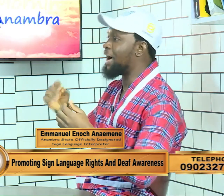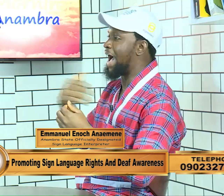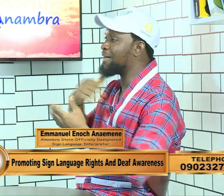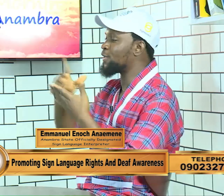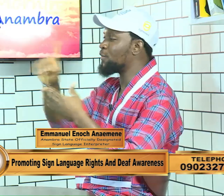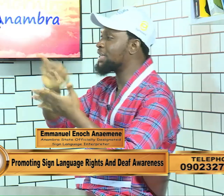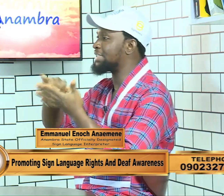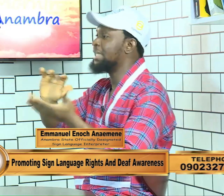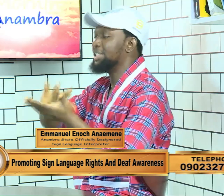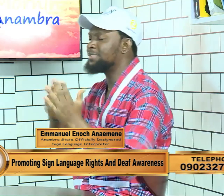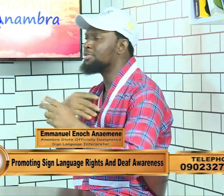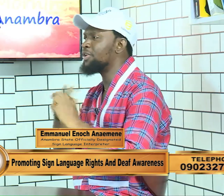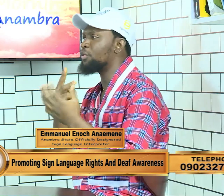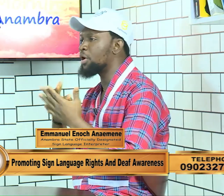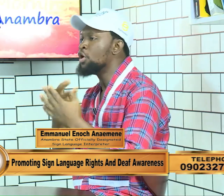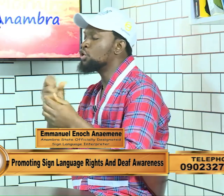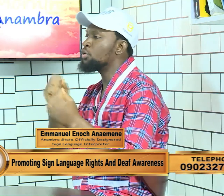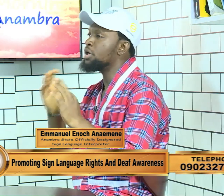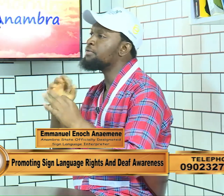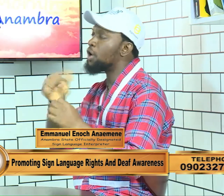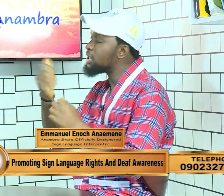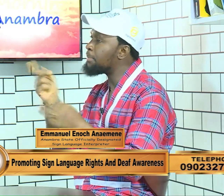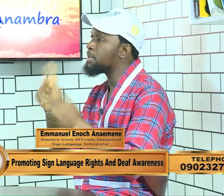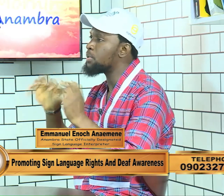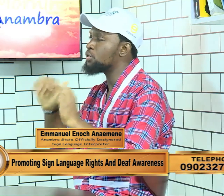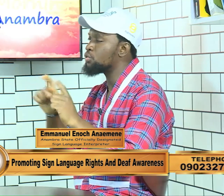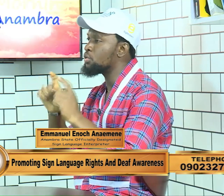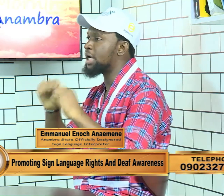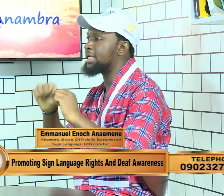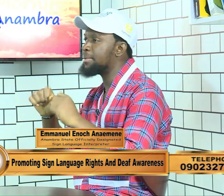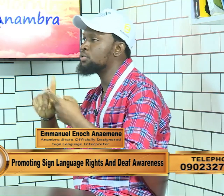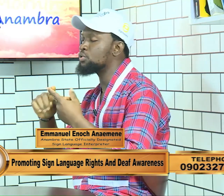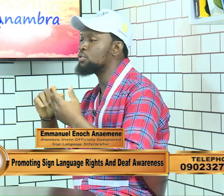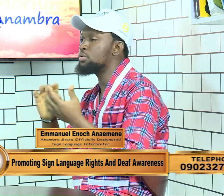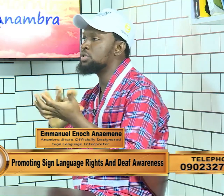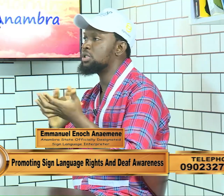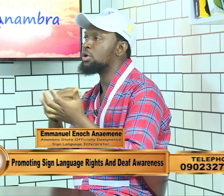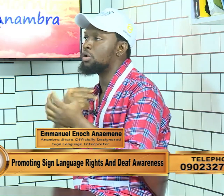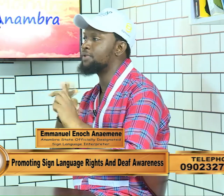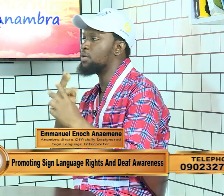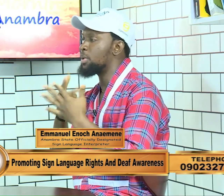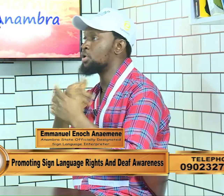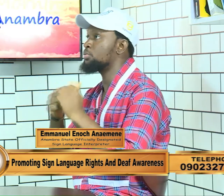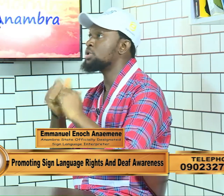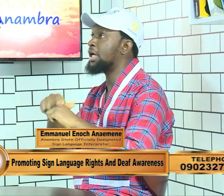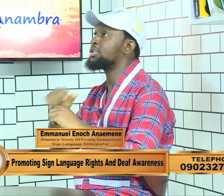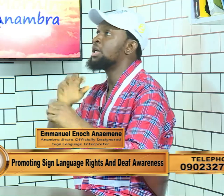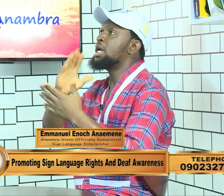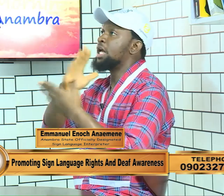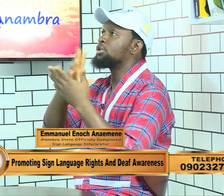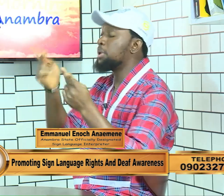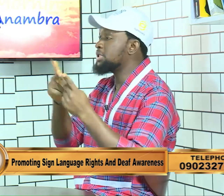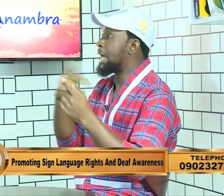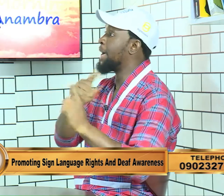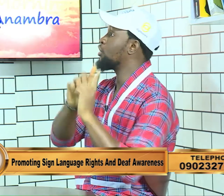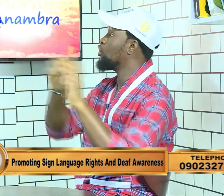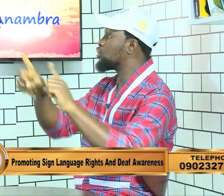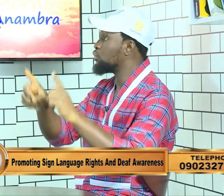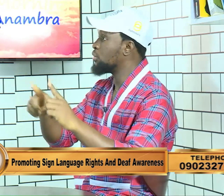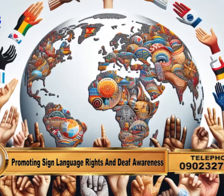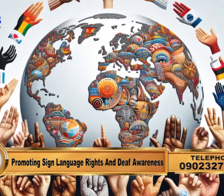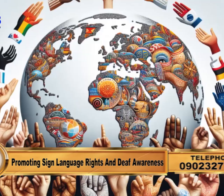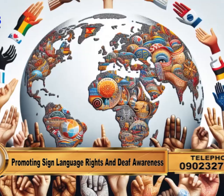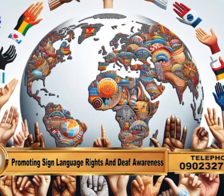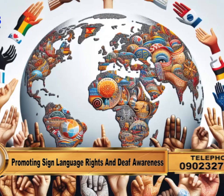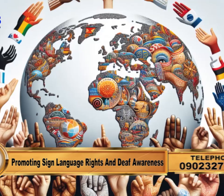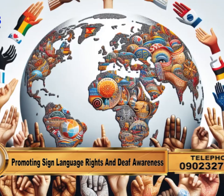I have someone that treats me very well. So if other people too can able to treat us very well, because most times there are some places that I might go to